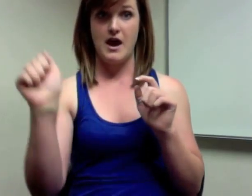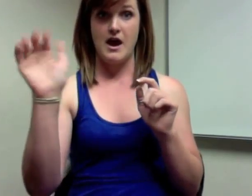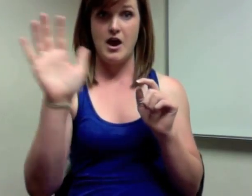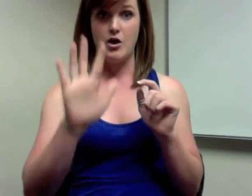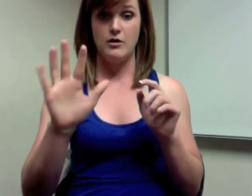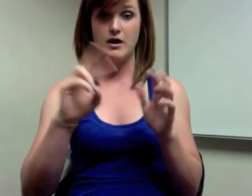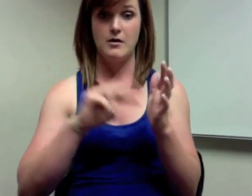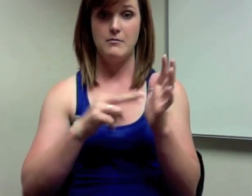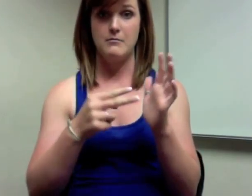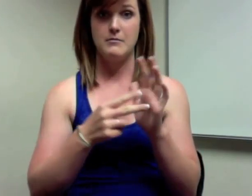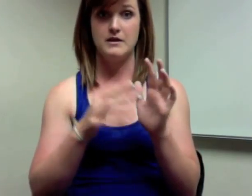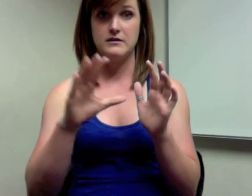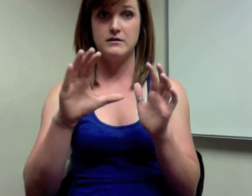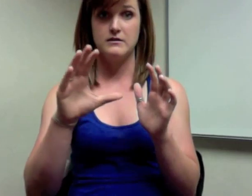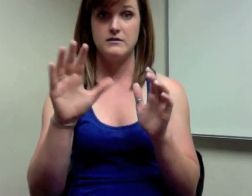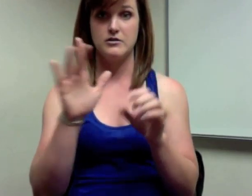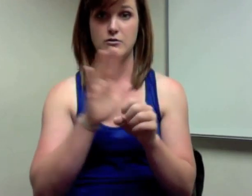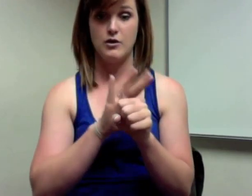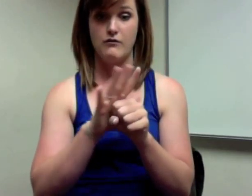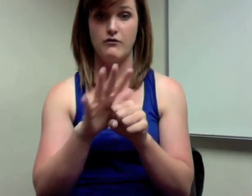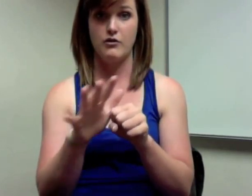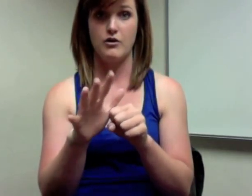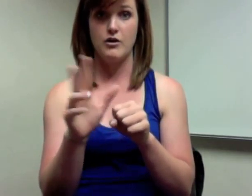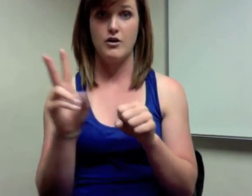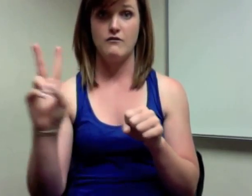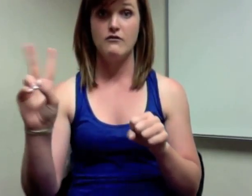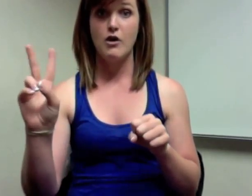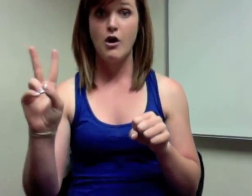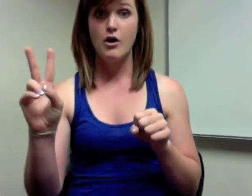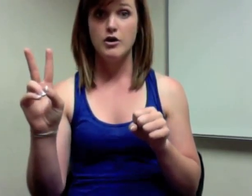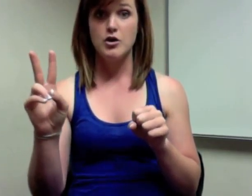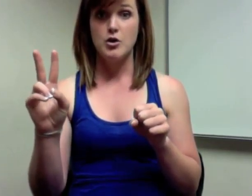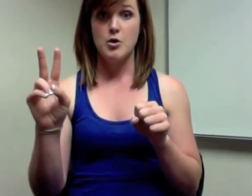cover. Volume implies that you should fill.